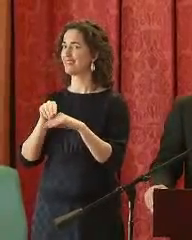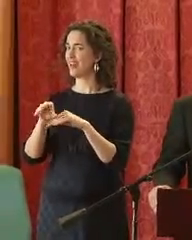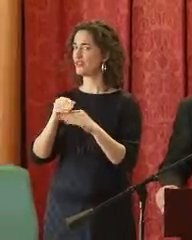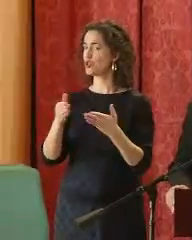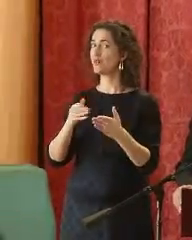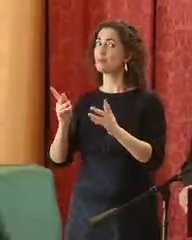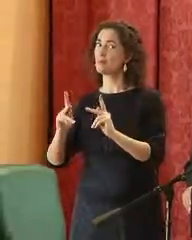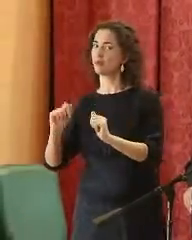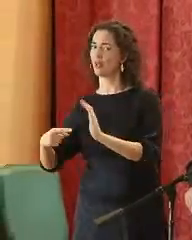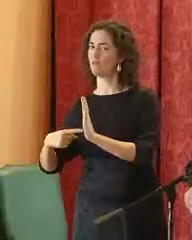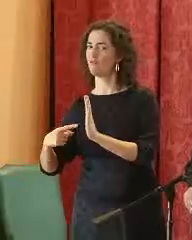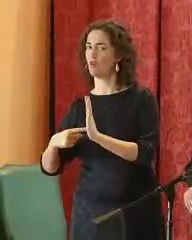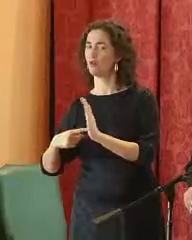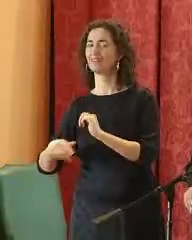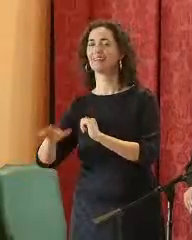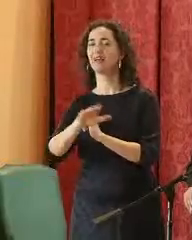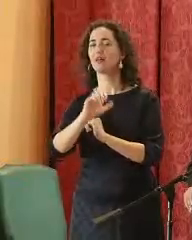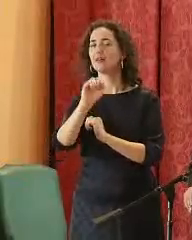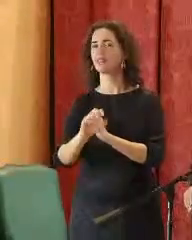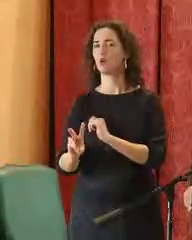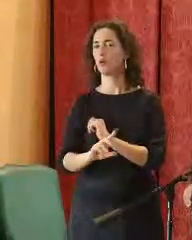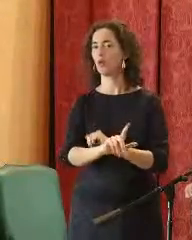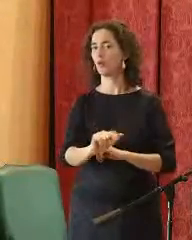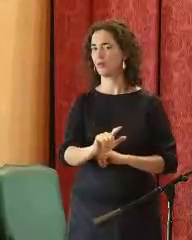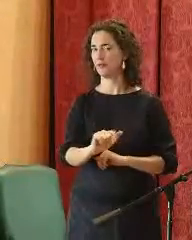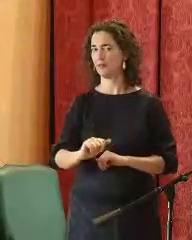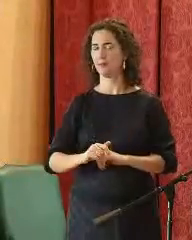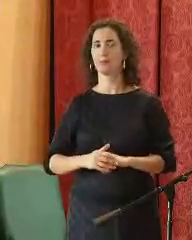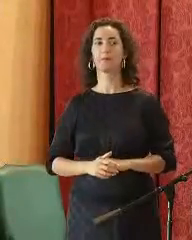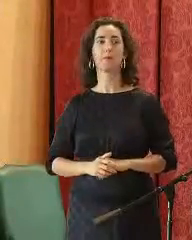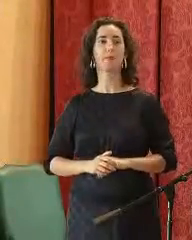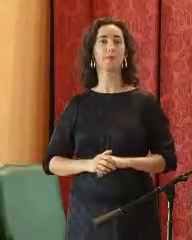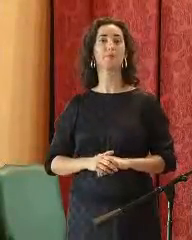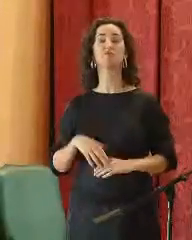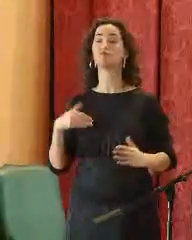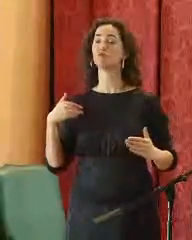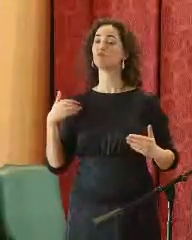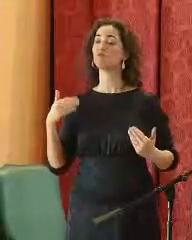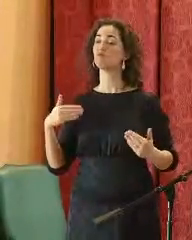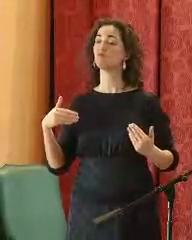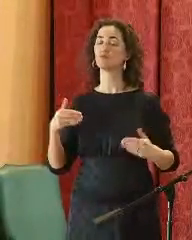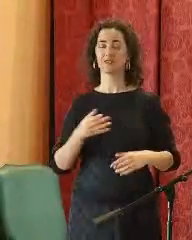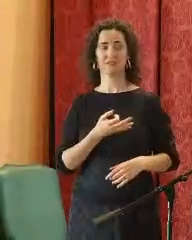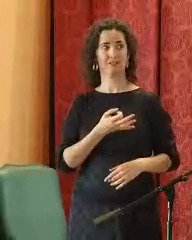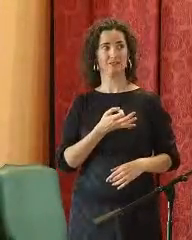services in Southwest Louisiana. Fast forward from